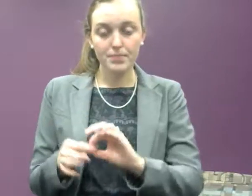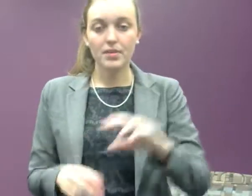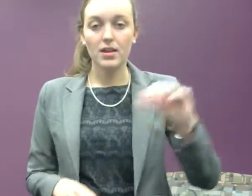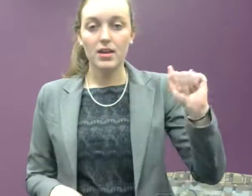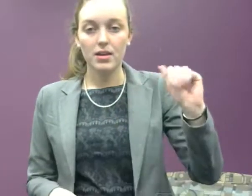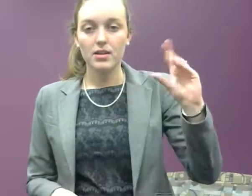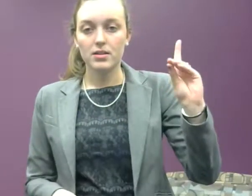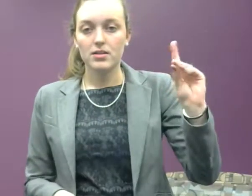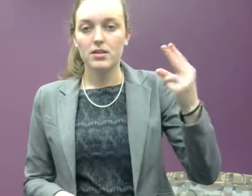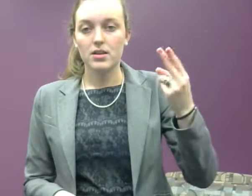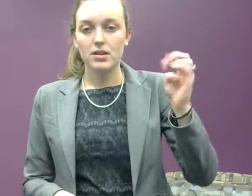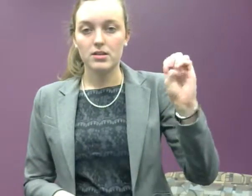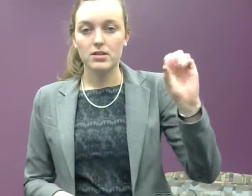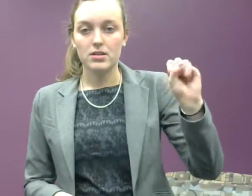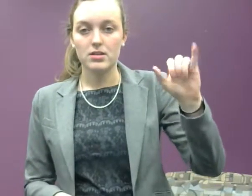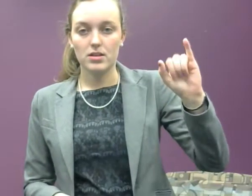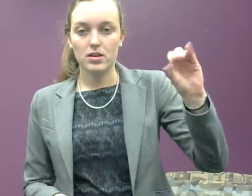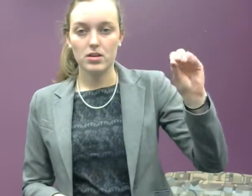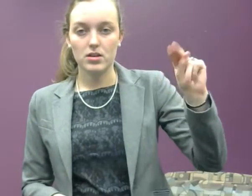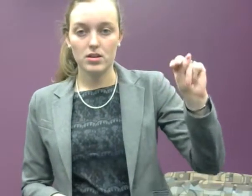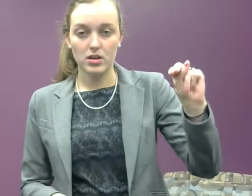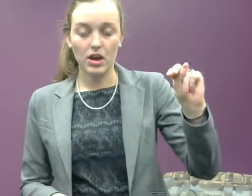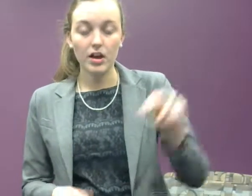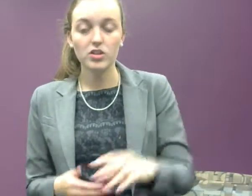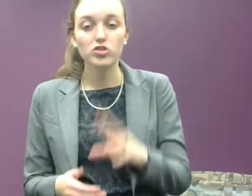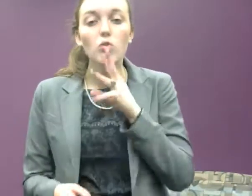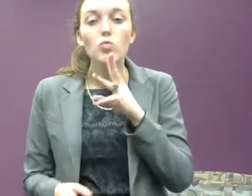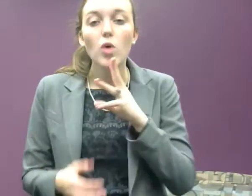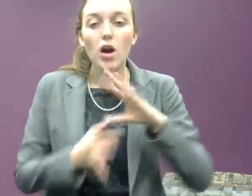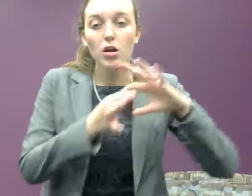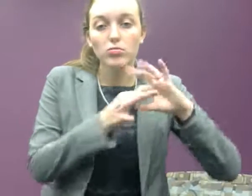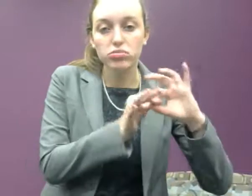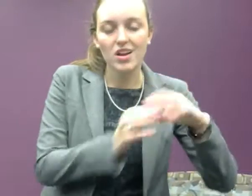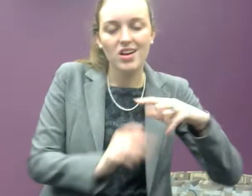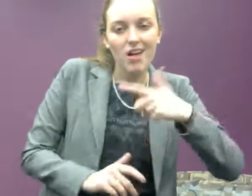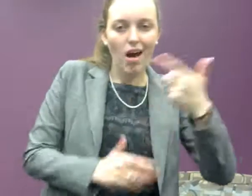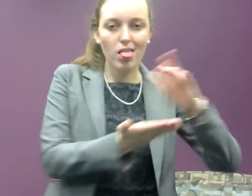your finger, and this is what they use, capillary tubing. They'll touch it to the blood, and it'll scoot up in